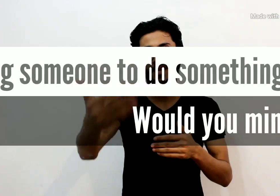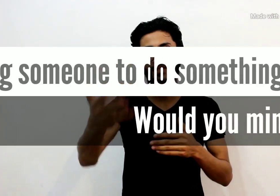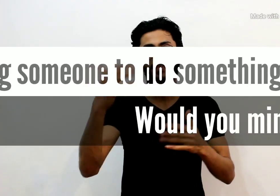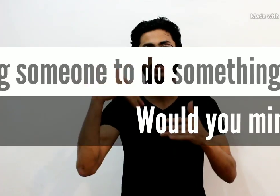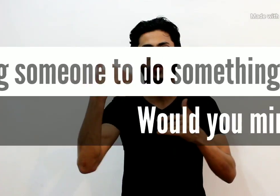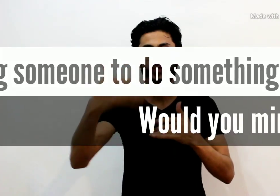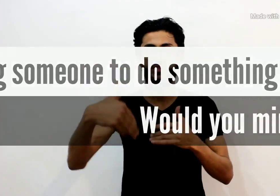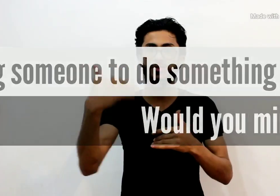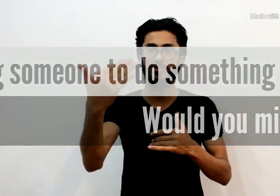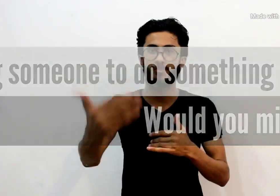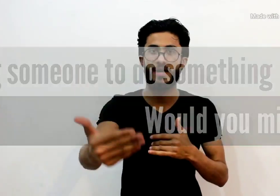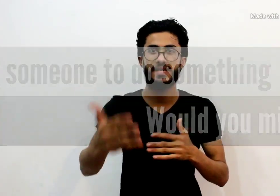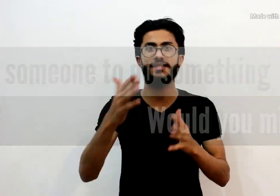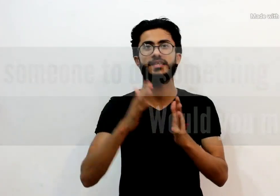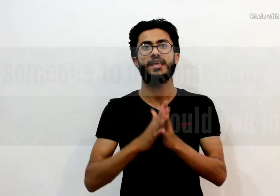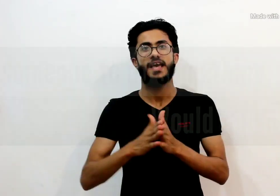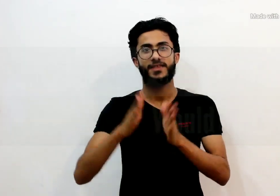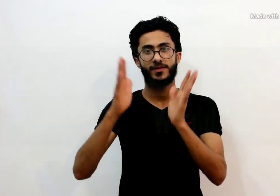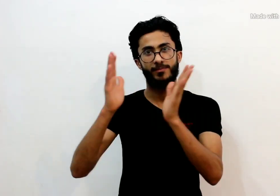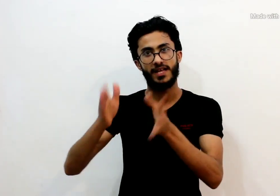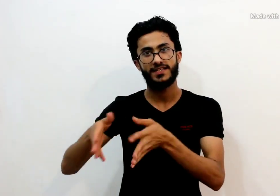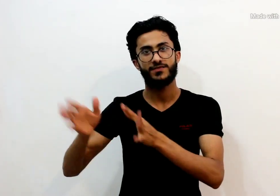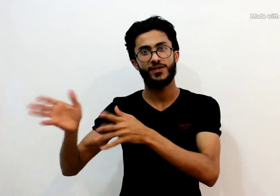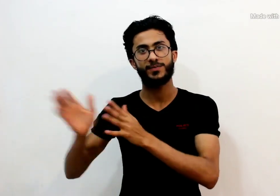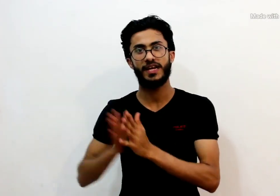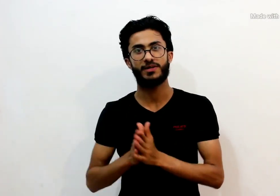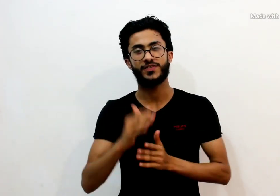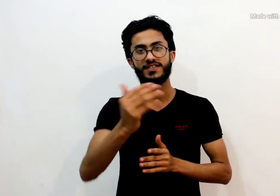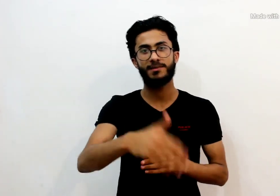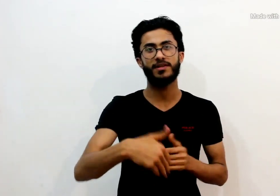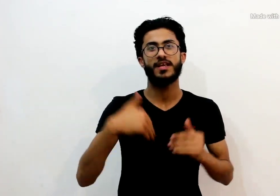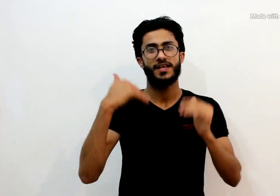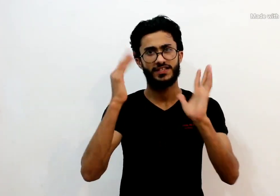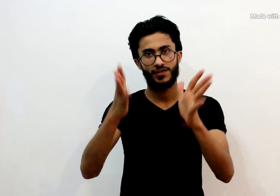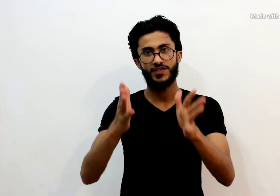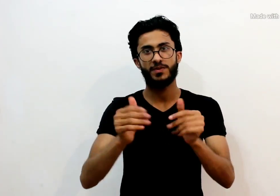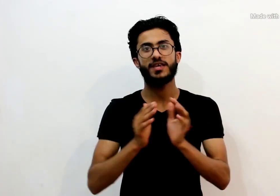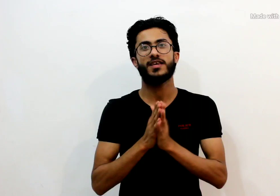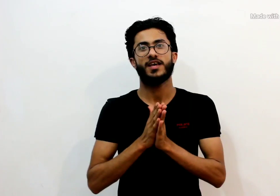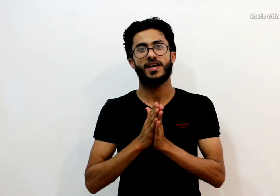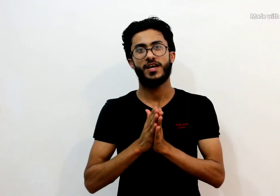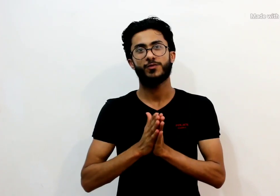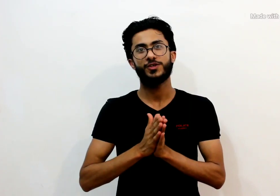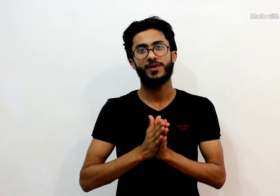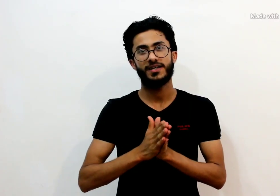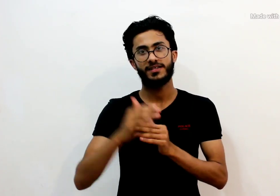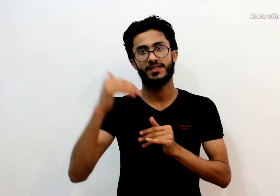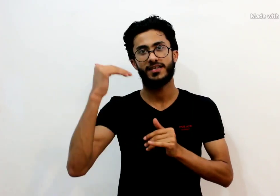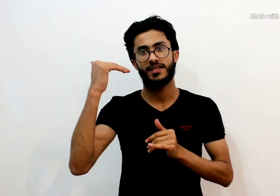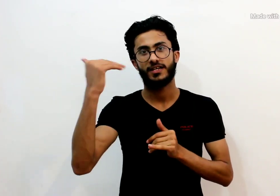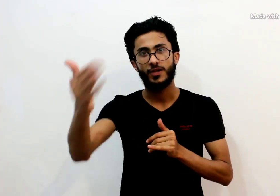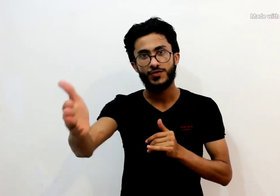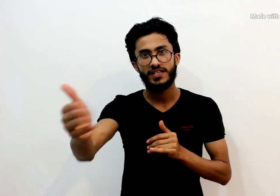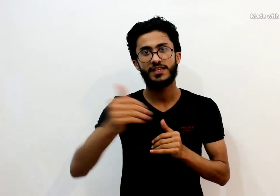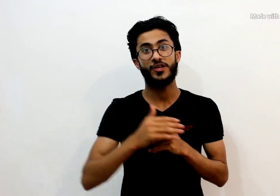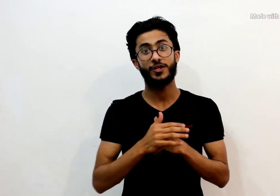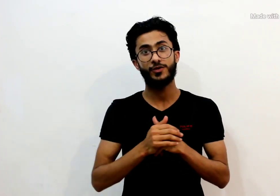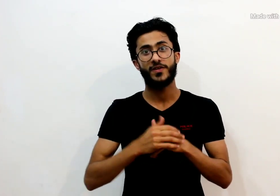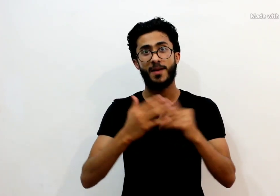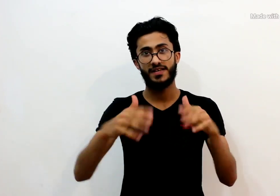mind, and then plus verb gerund. For example, excuse me, would you mind closing the window? That